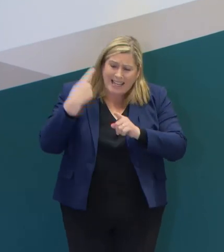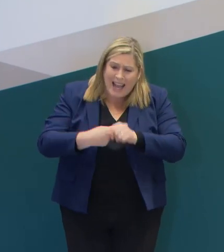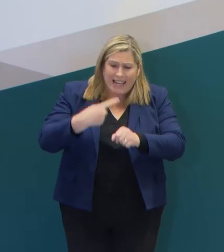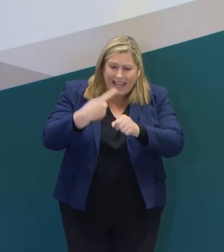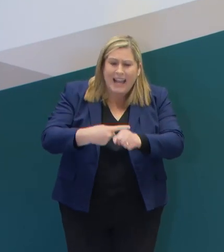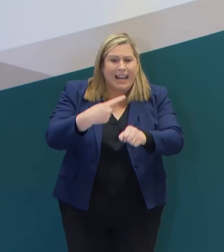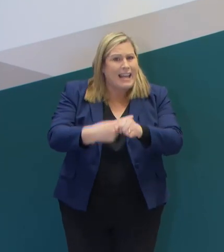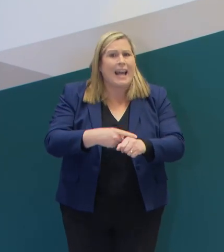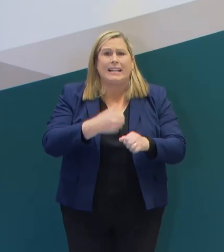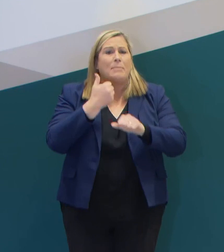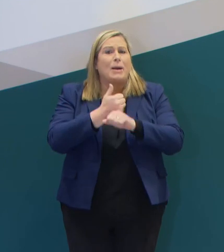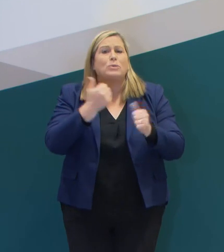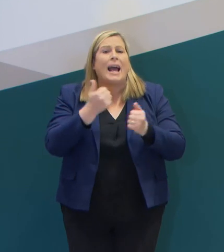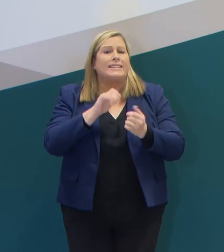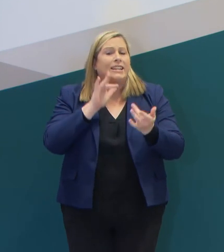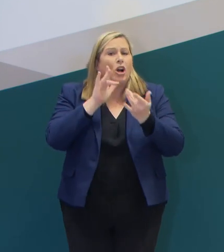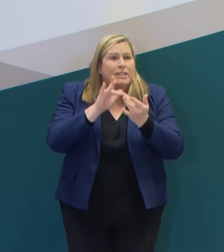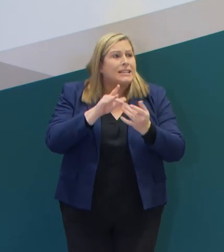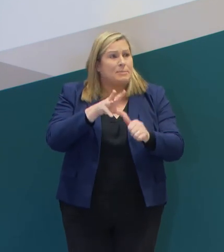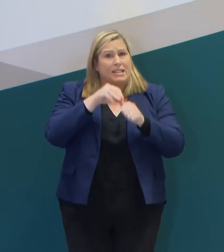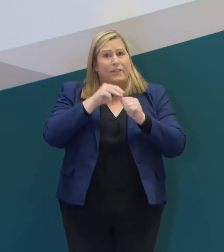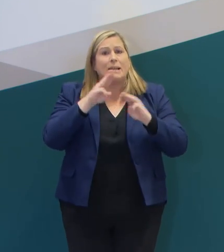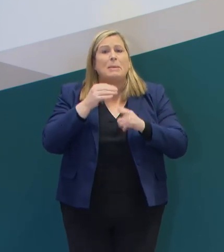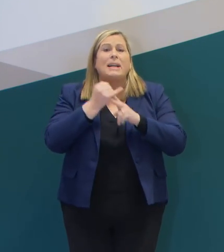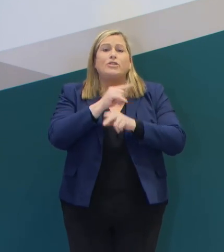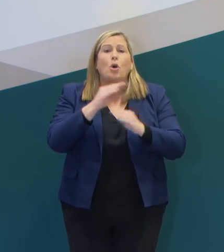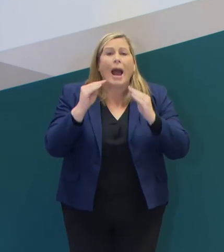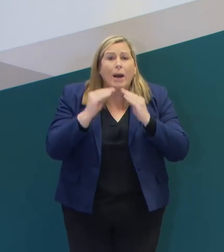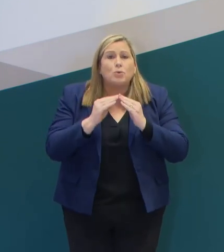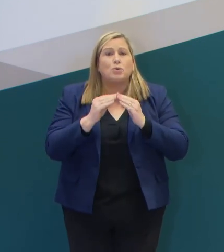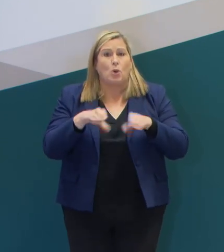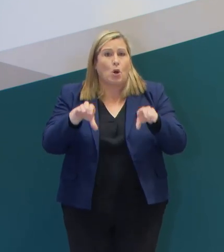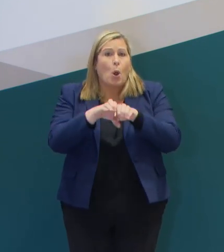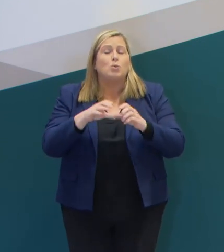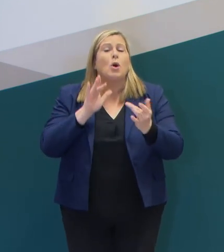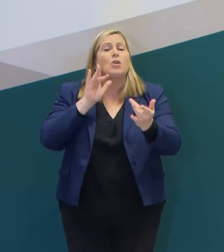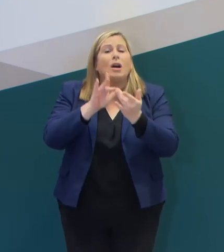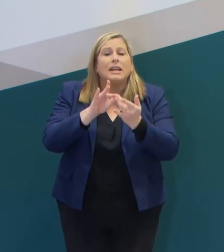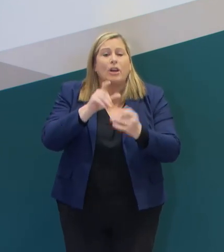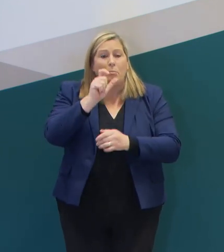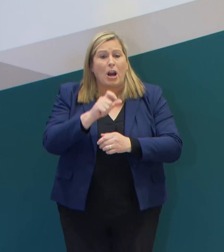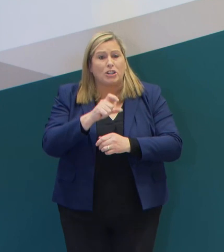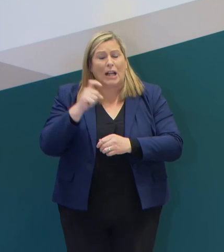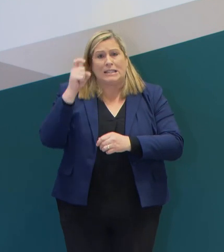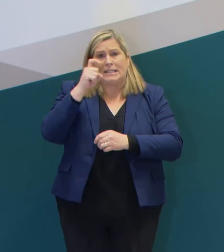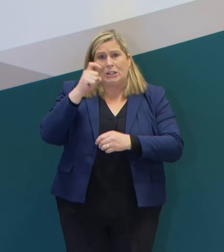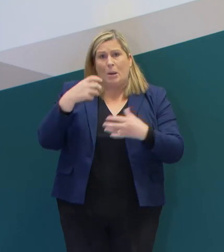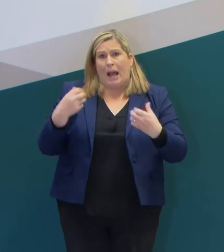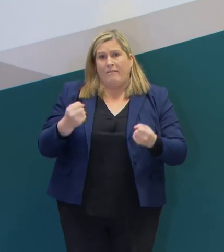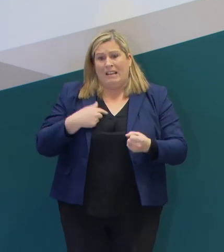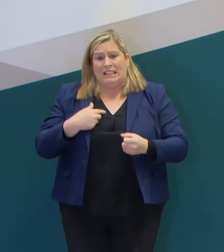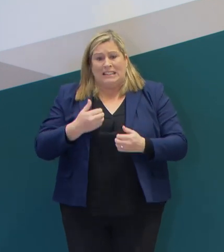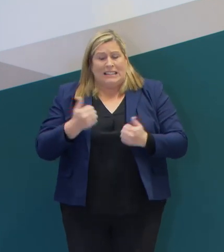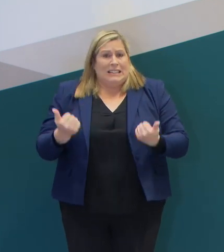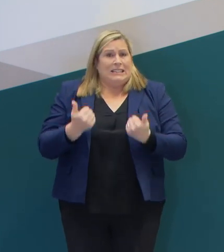respect of any contacts, particularly household contacts, close household contacts of a person who suspects that they may have this illness and who is